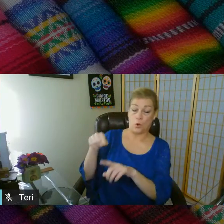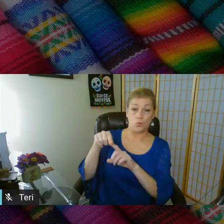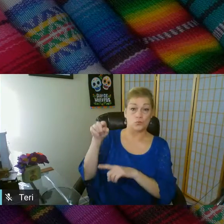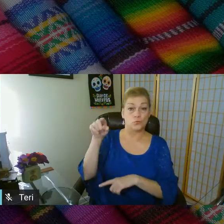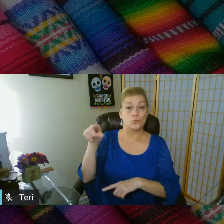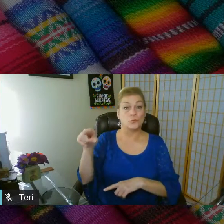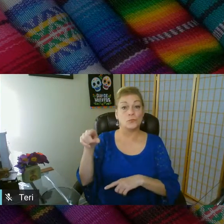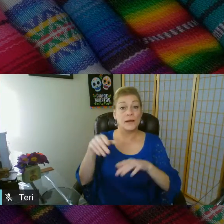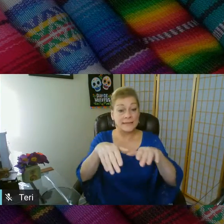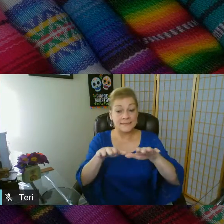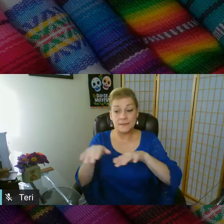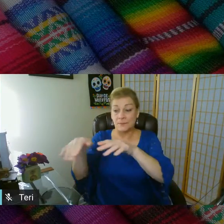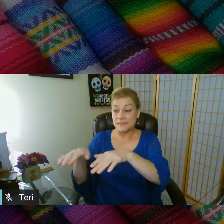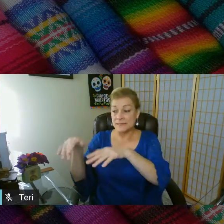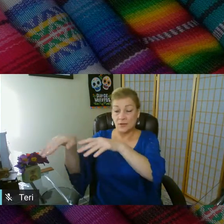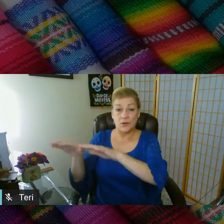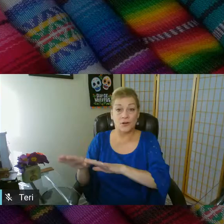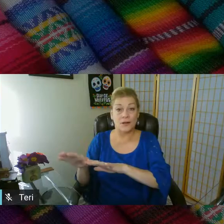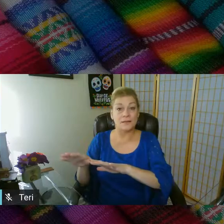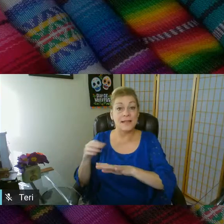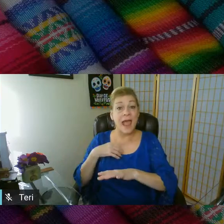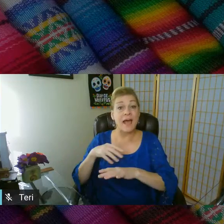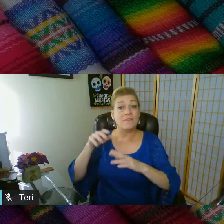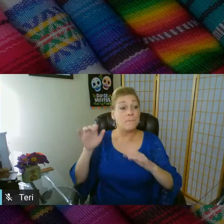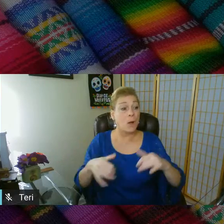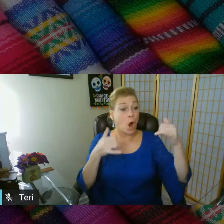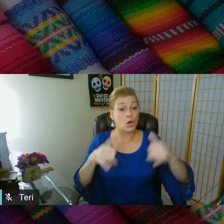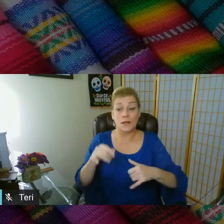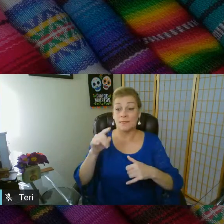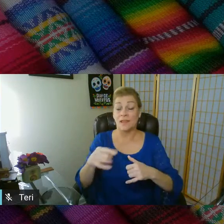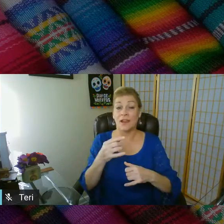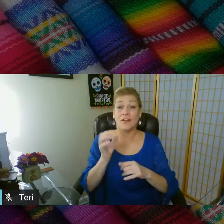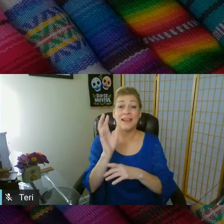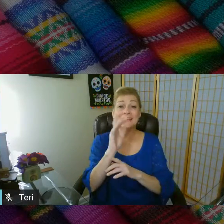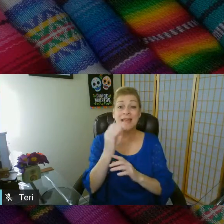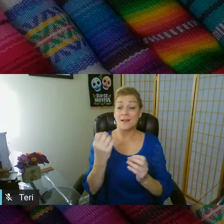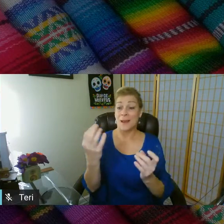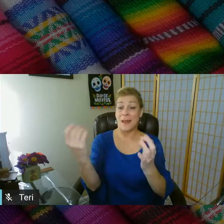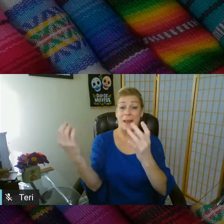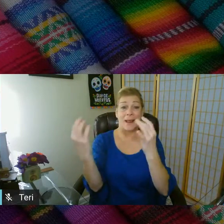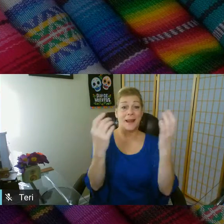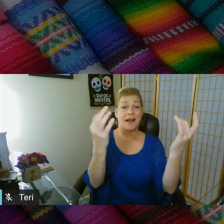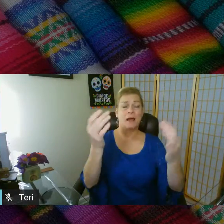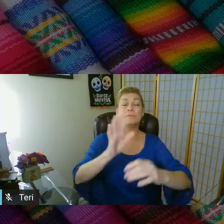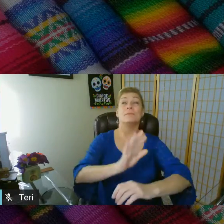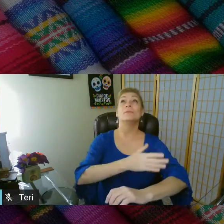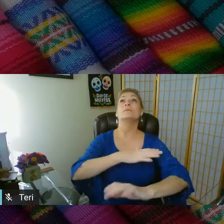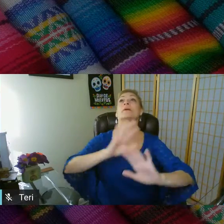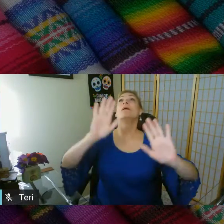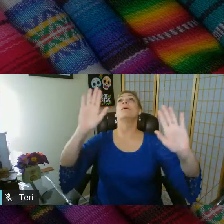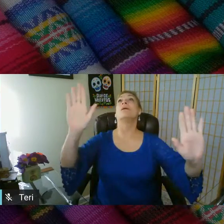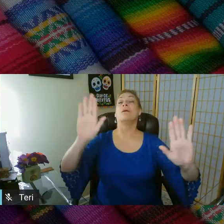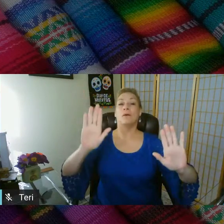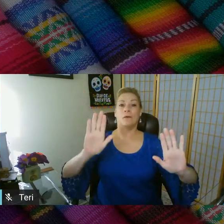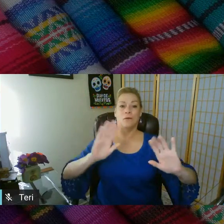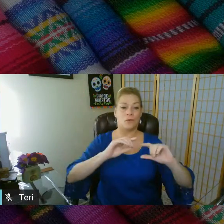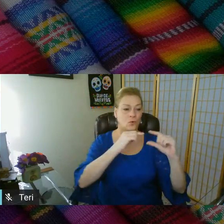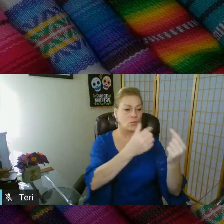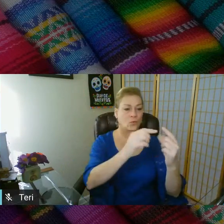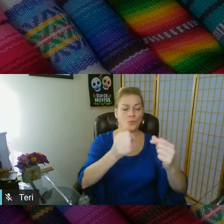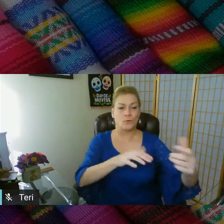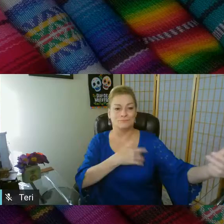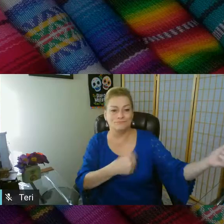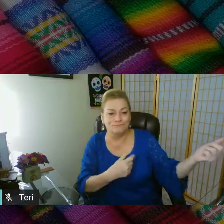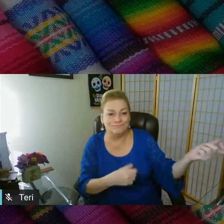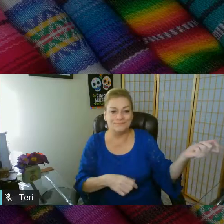the cemeteries and hold the parties there, and they're lit up with candles and music, mariachis playing. And it's just a good